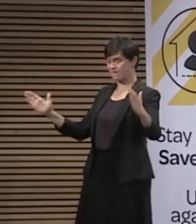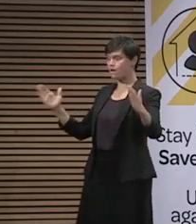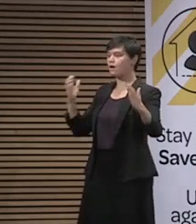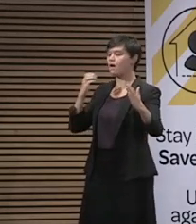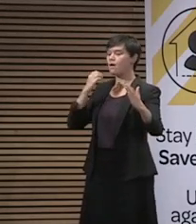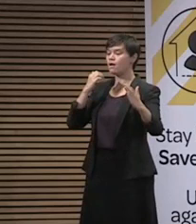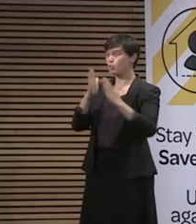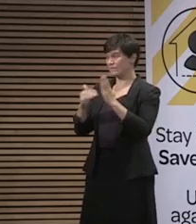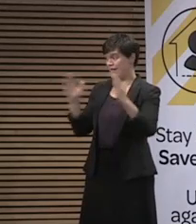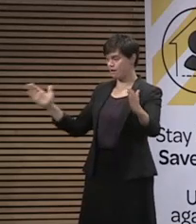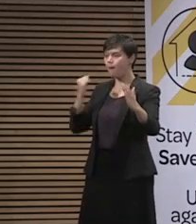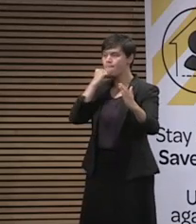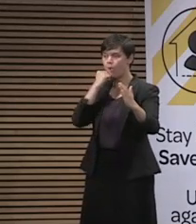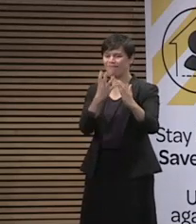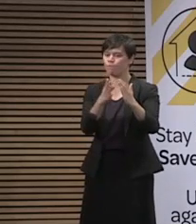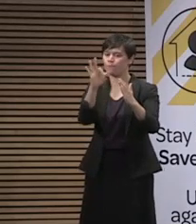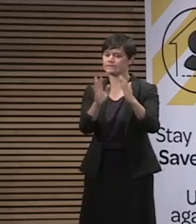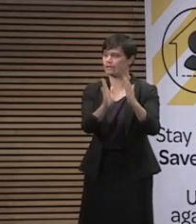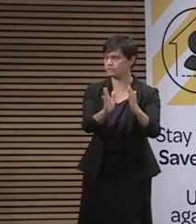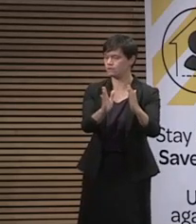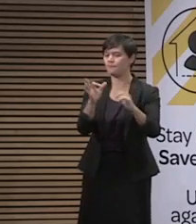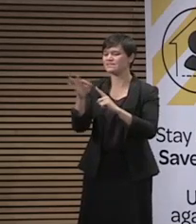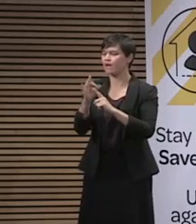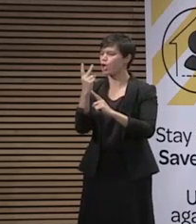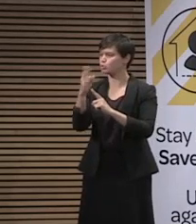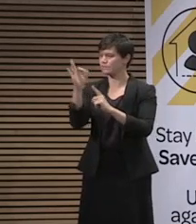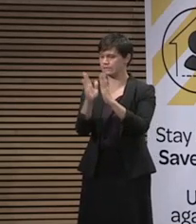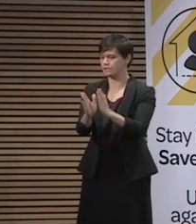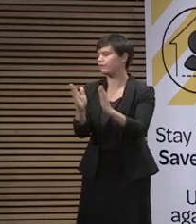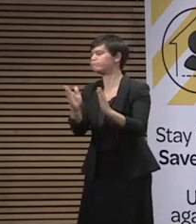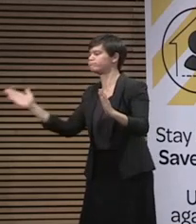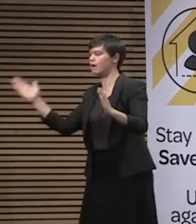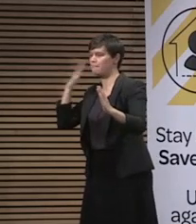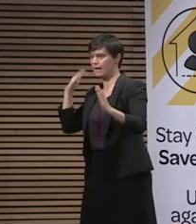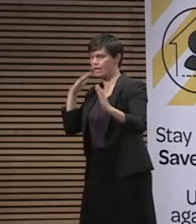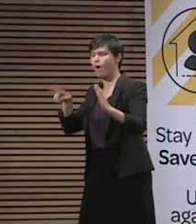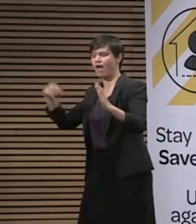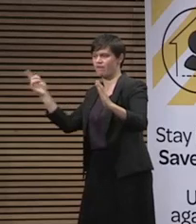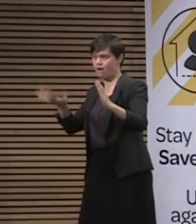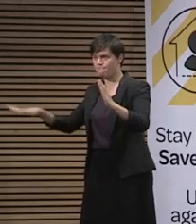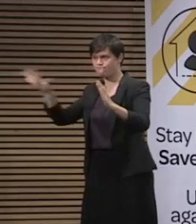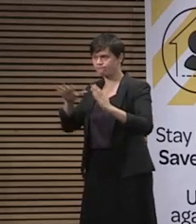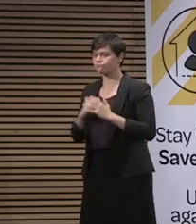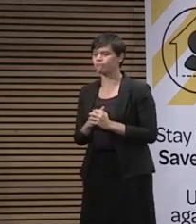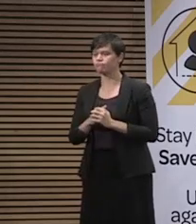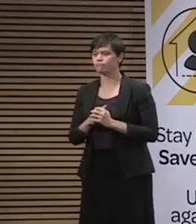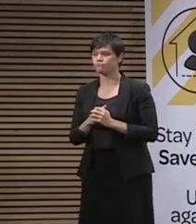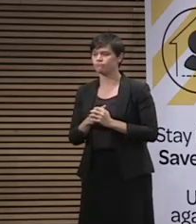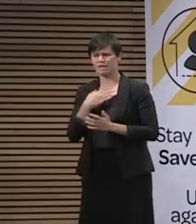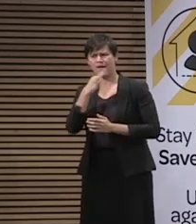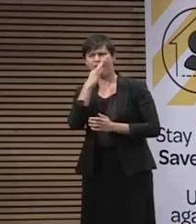Prime Minister, our supermarket's going to have to close on Good Friday and Easter Sunday, and could the government amend the Shop Trading Act